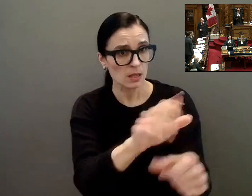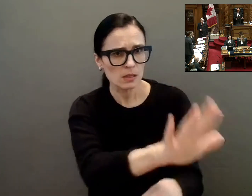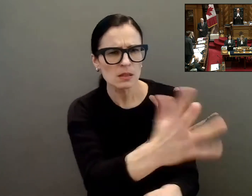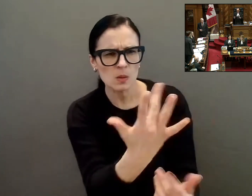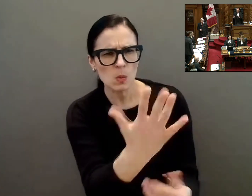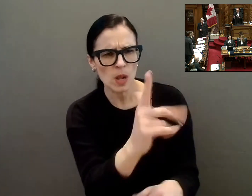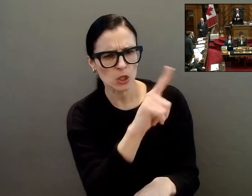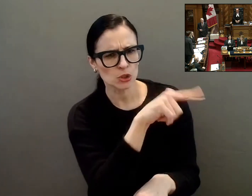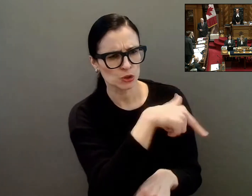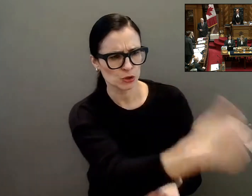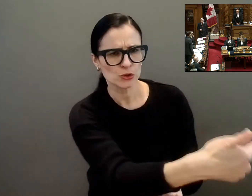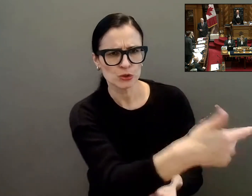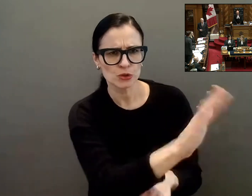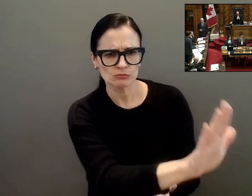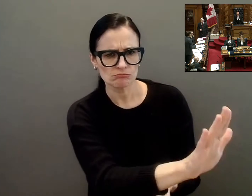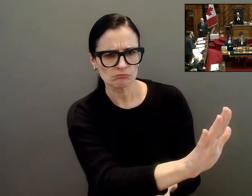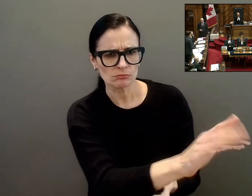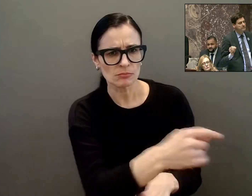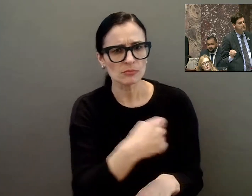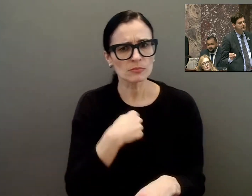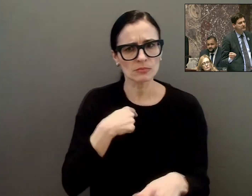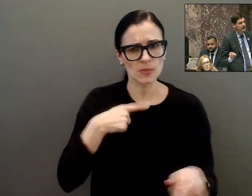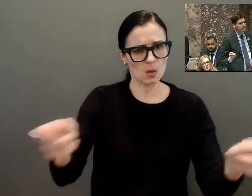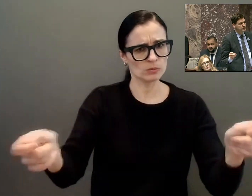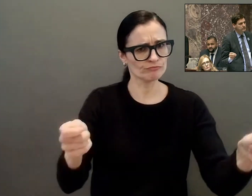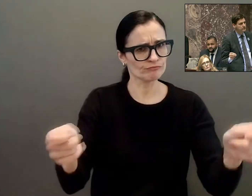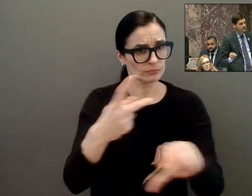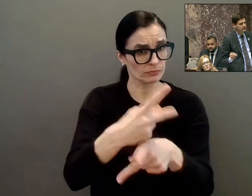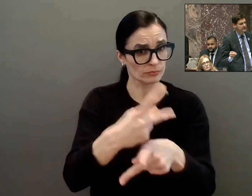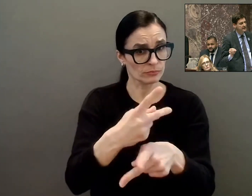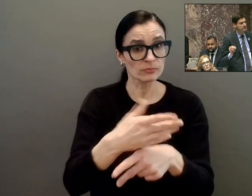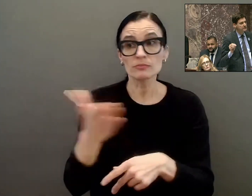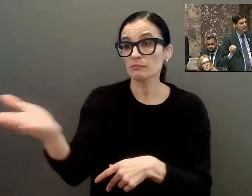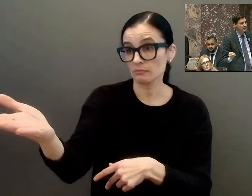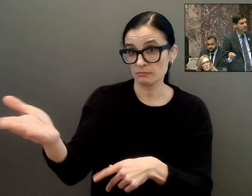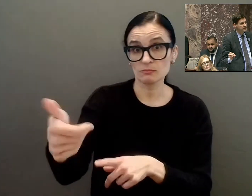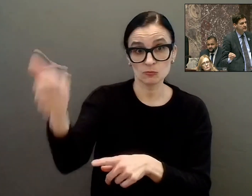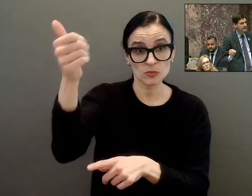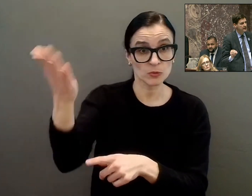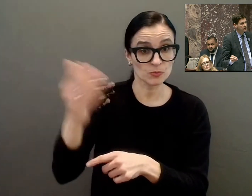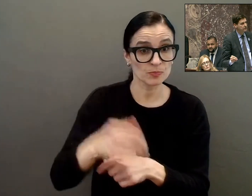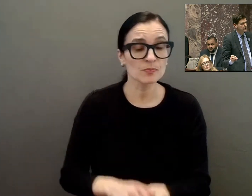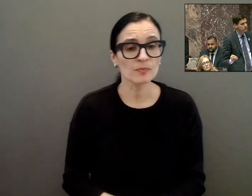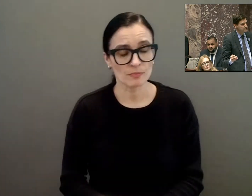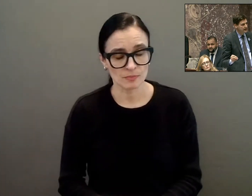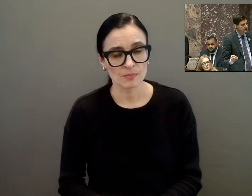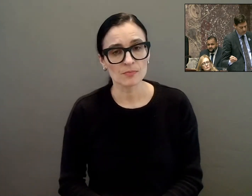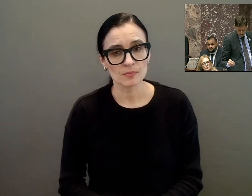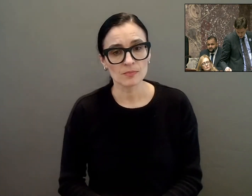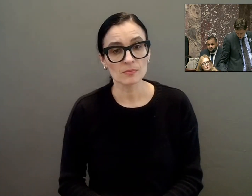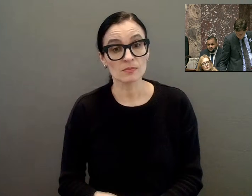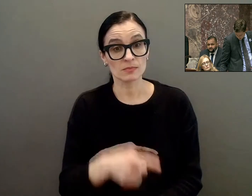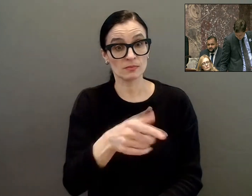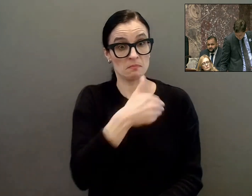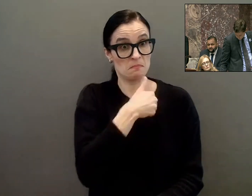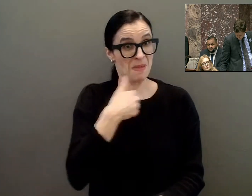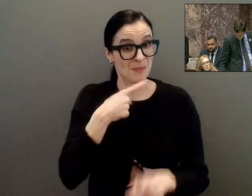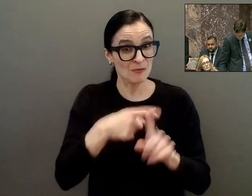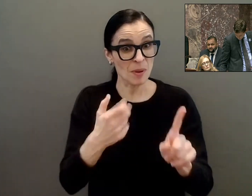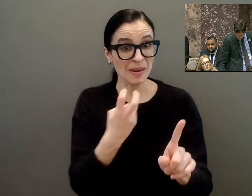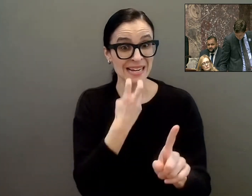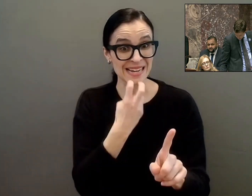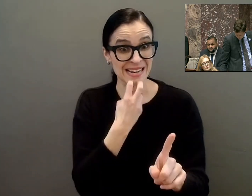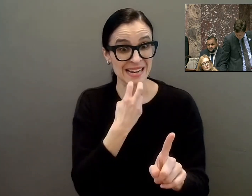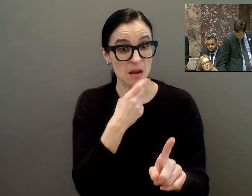of it. Please conclude. Now, the member for Kamloops denounced the conference that the health critic was at, calling it,